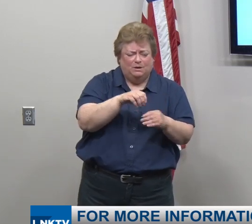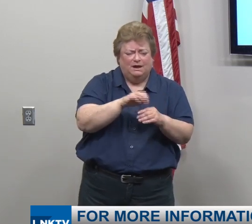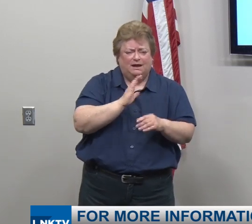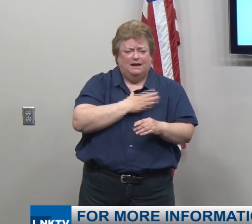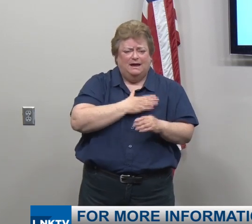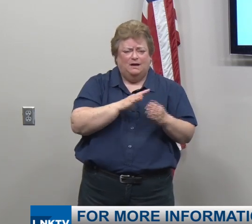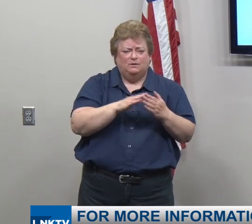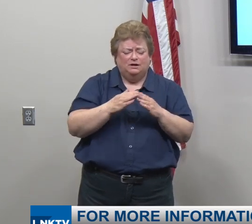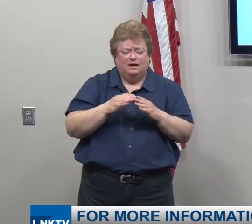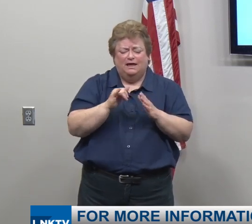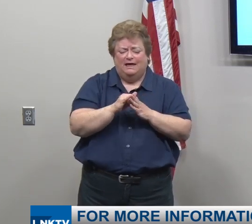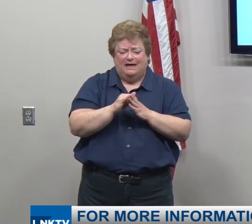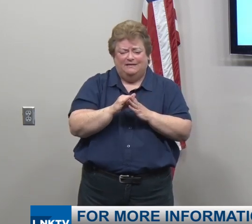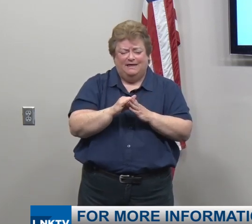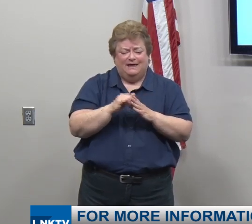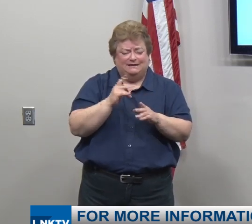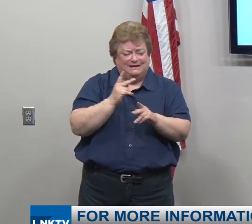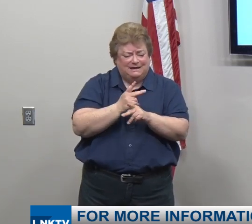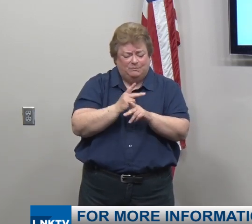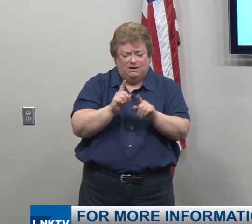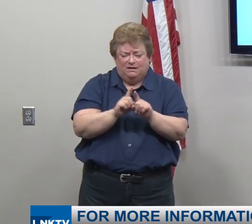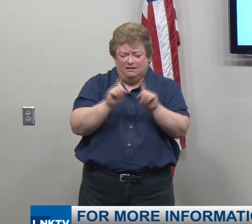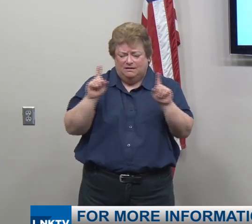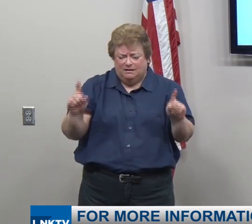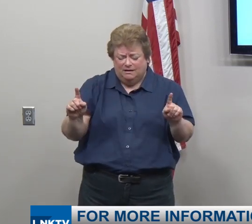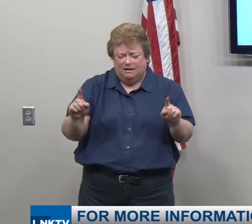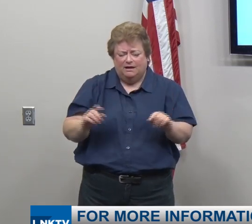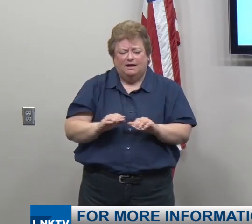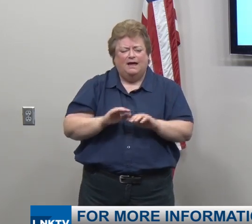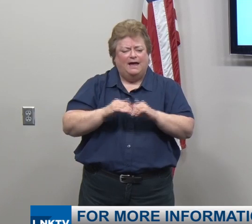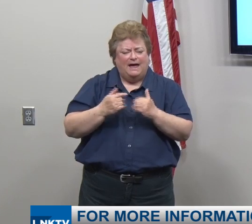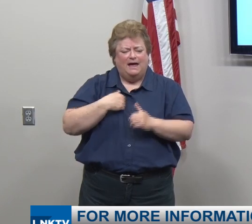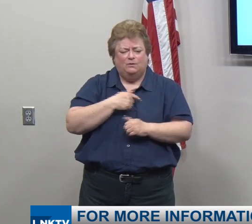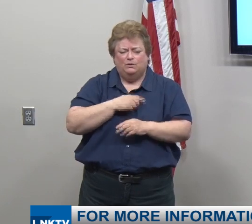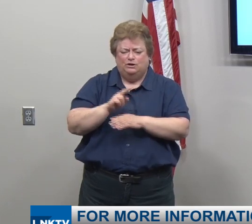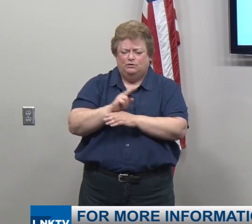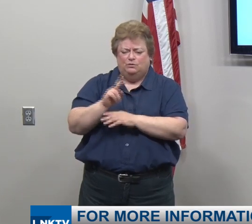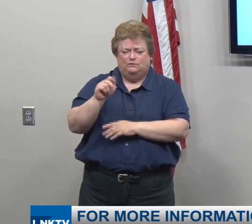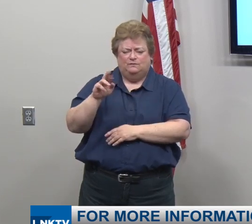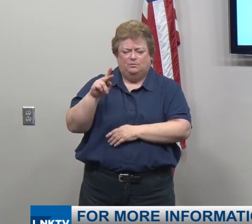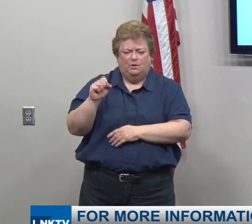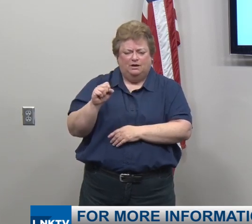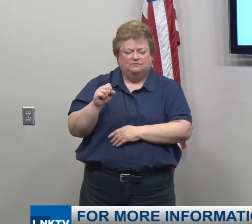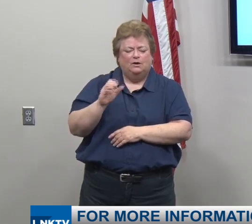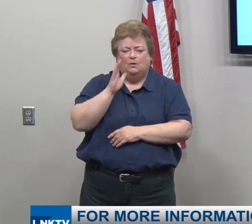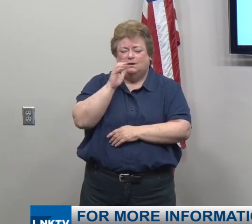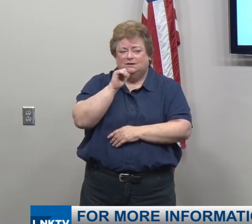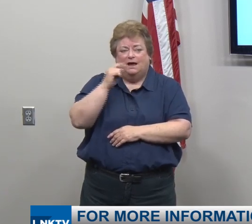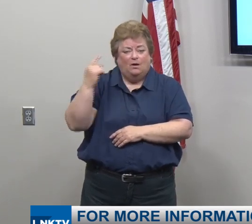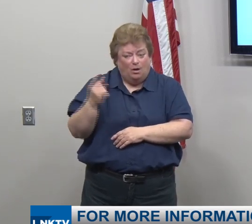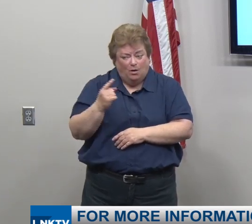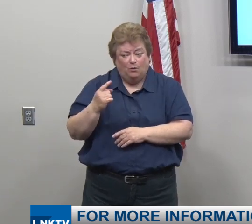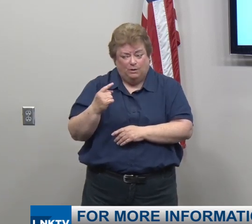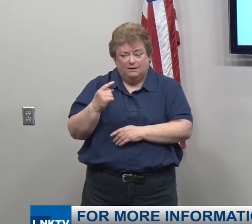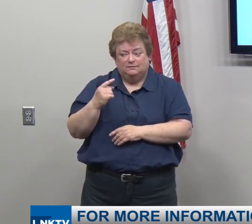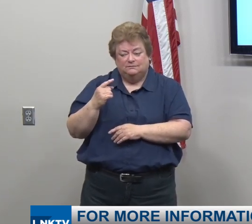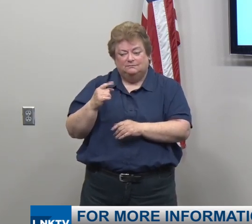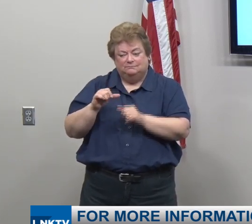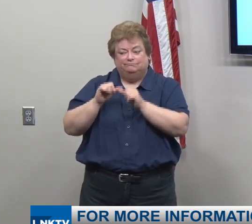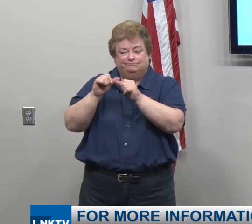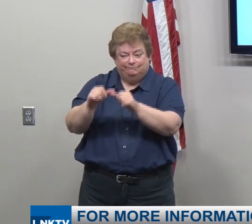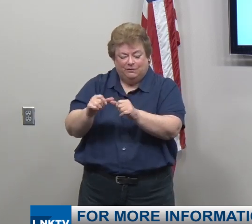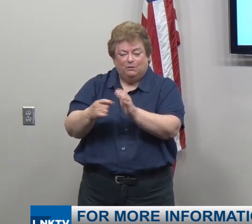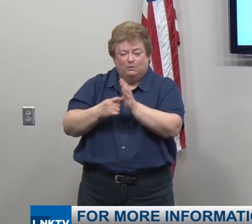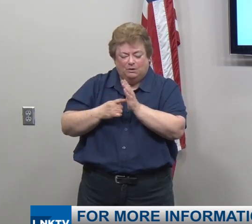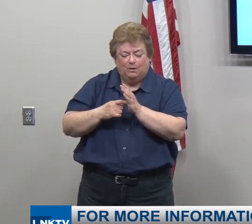these physical distancing efforts and modifications to how we use our parks won't always be required of us. But right now, they